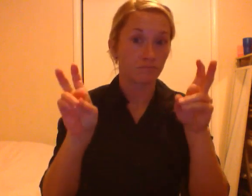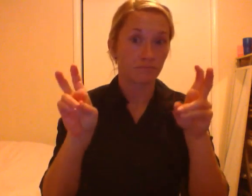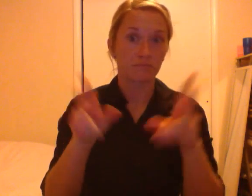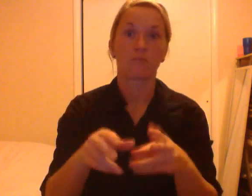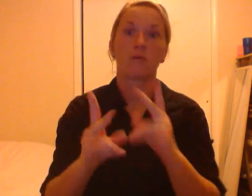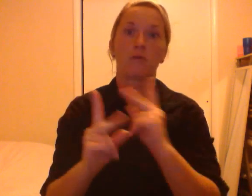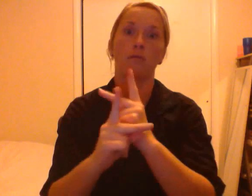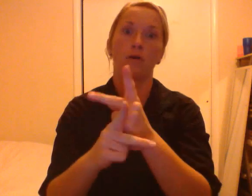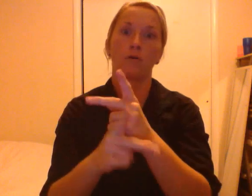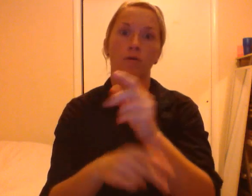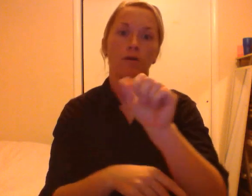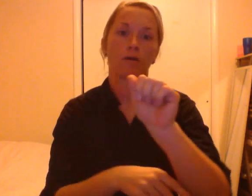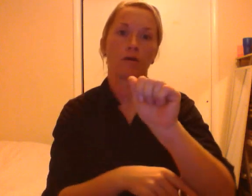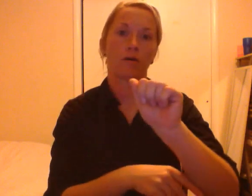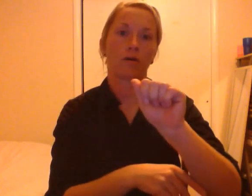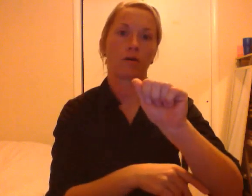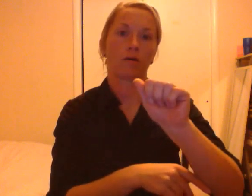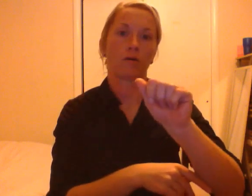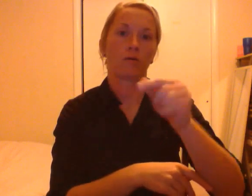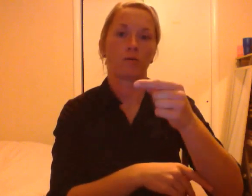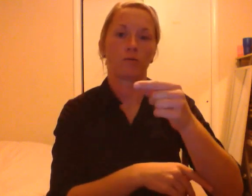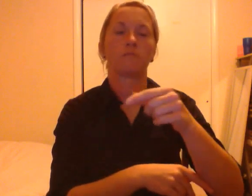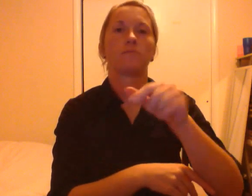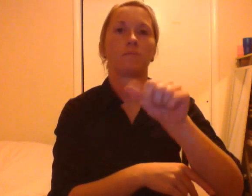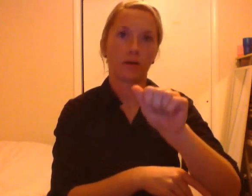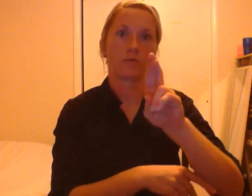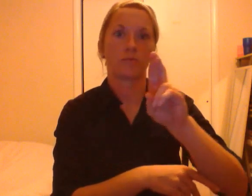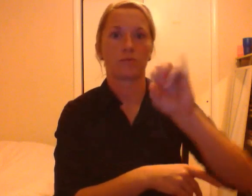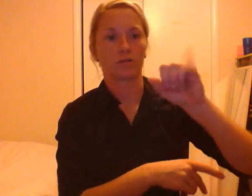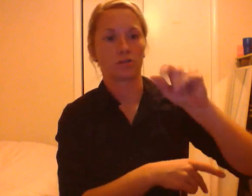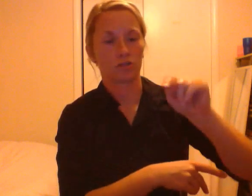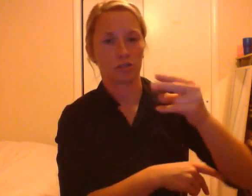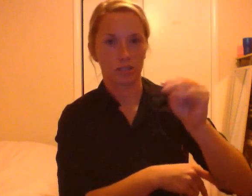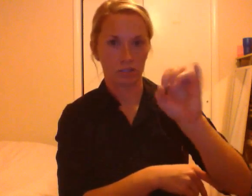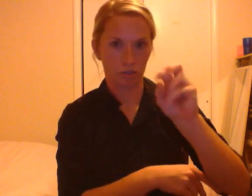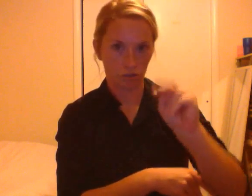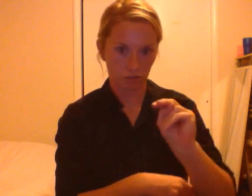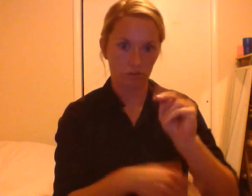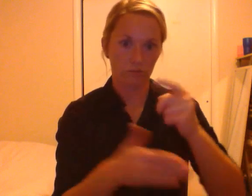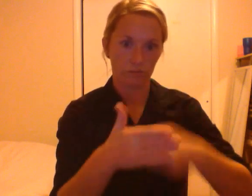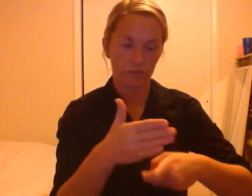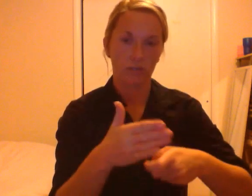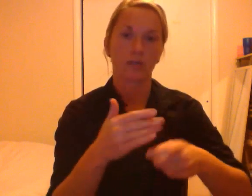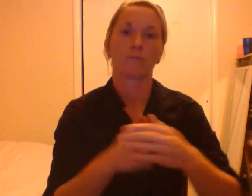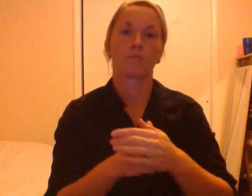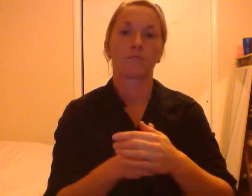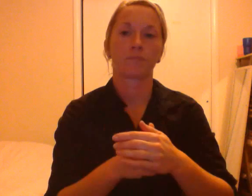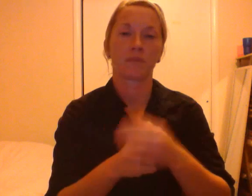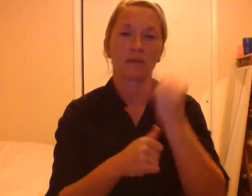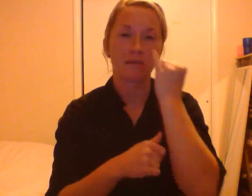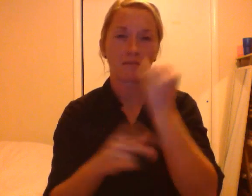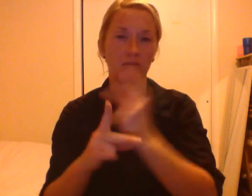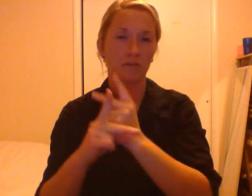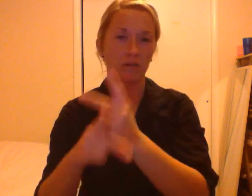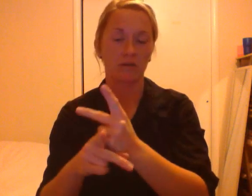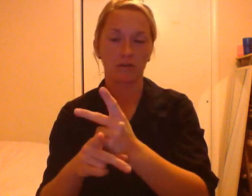1% of the amount of the loan. So say for instance the lender loans you $100,000, they're going to ask for $1,000